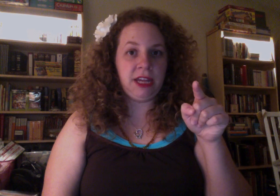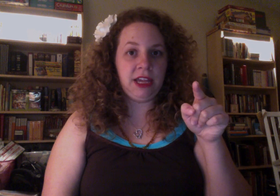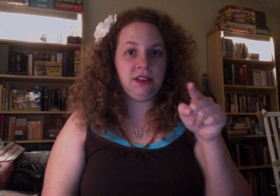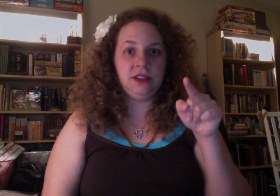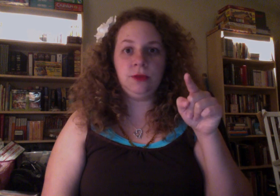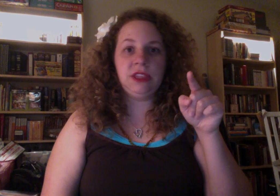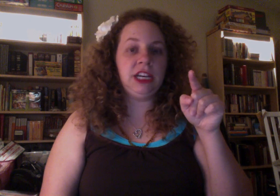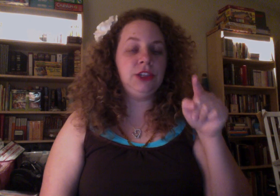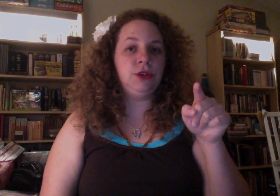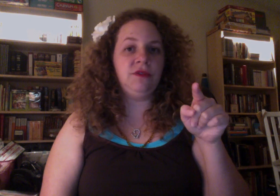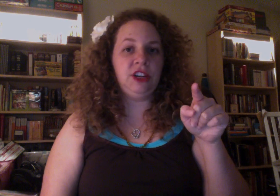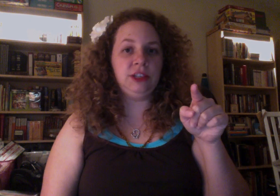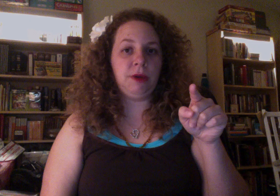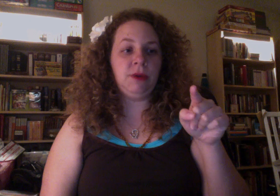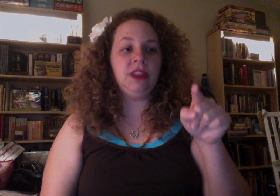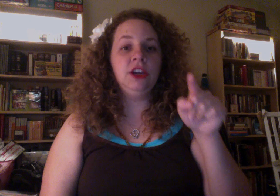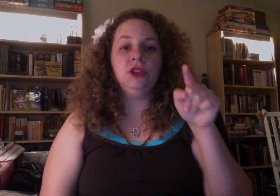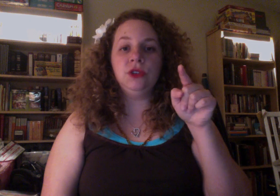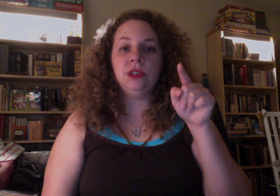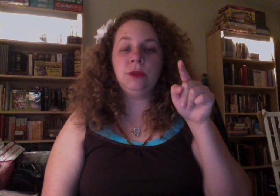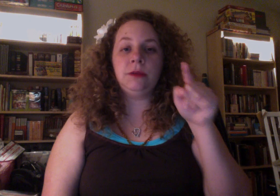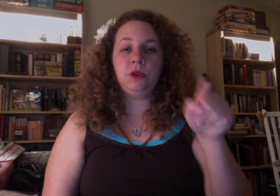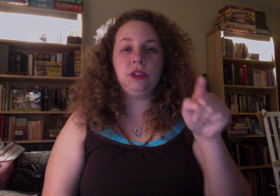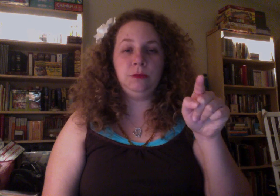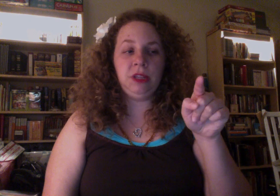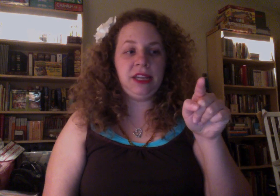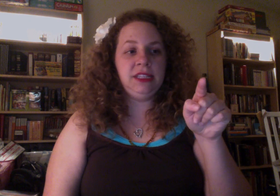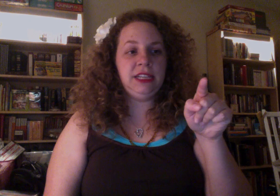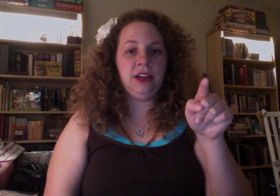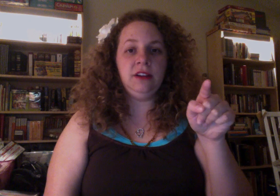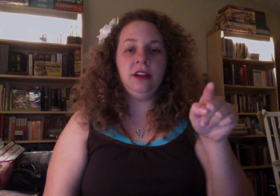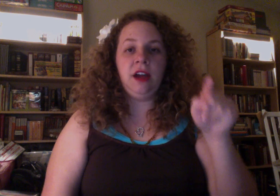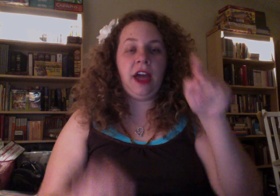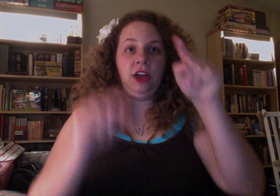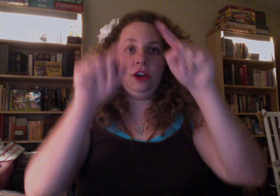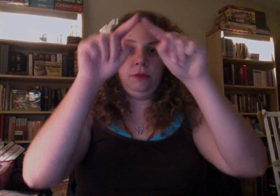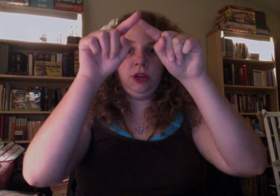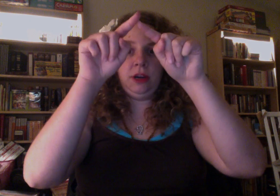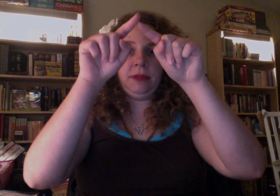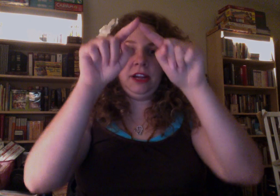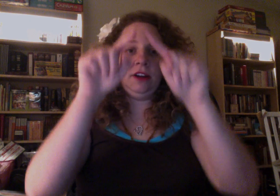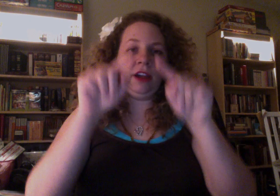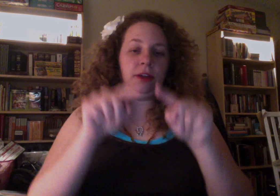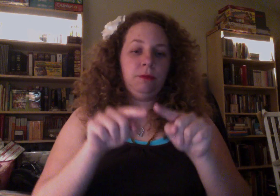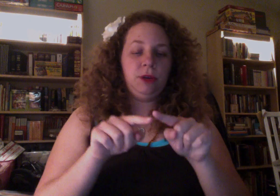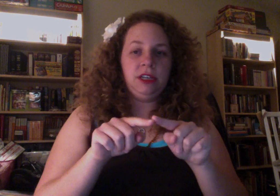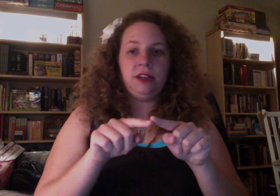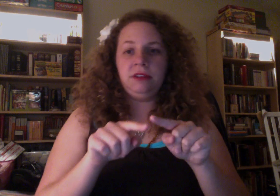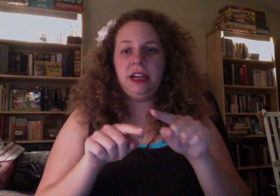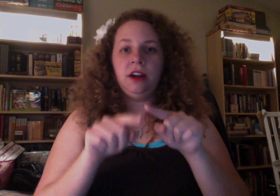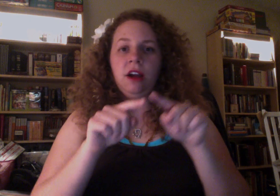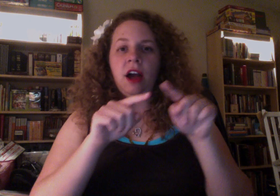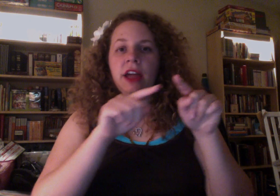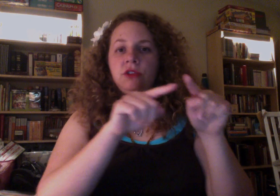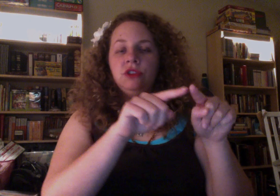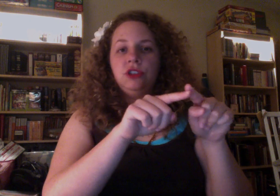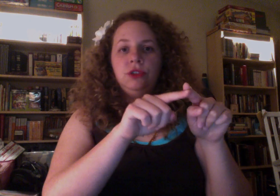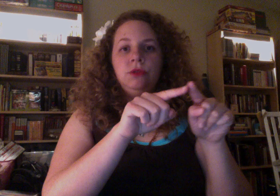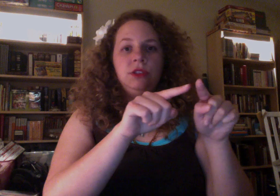hand, the one that I don't fingerspell with. So this one I'm going to place here. I could put it up here, I could put it down here. I usually choose to start